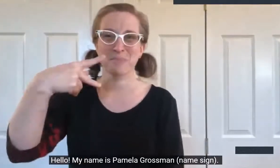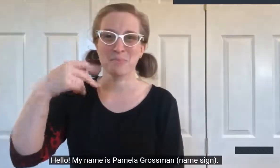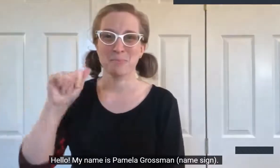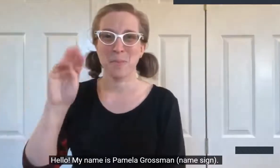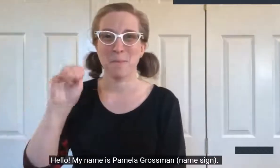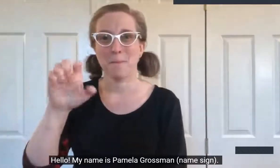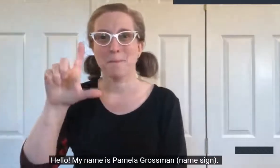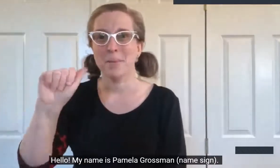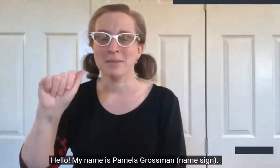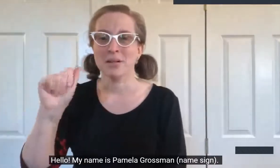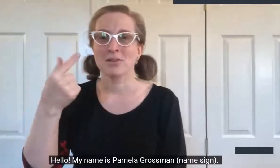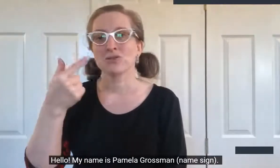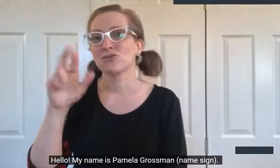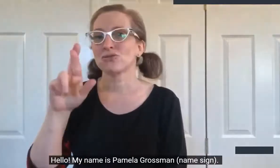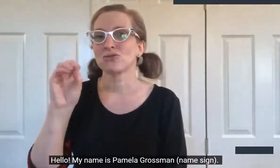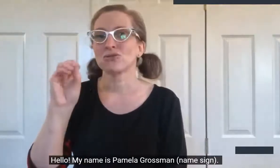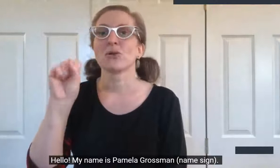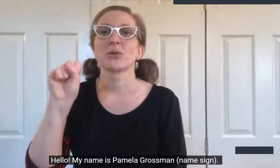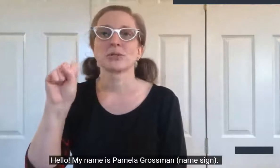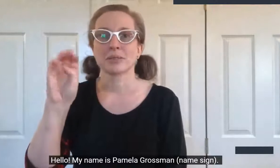Hello, my name is Pamela Grossman.